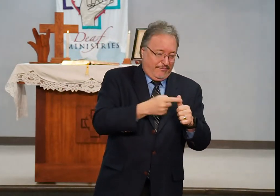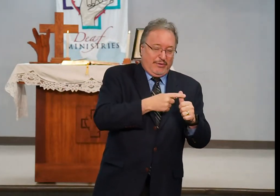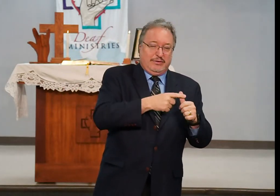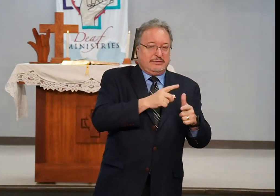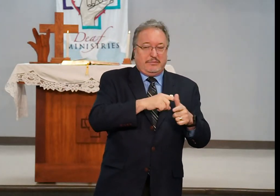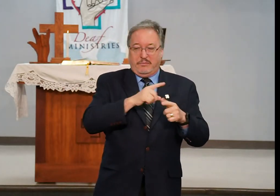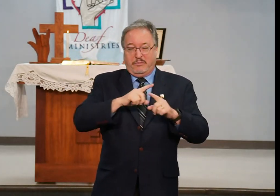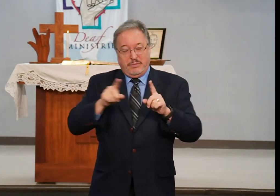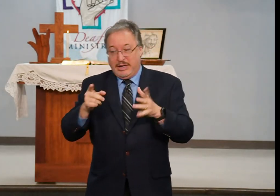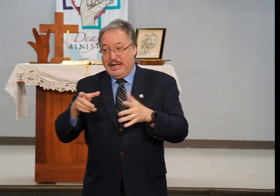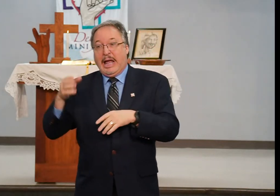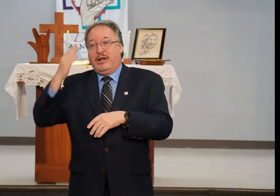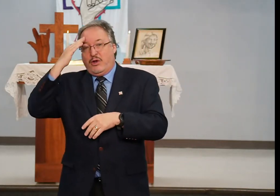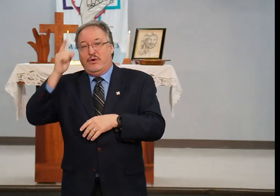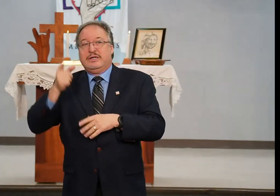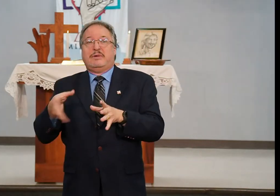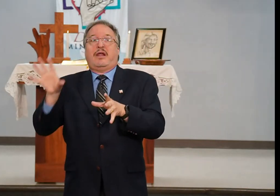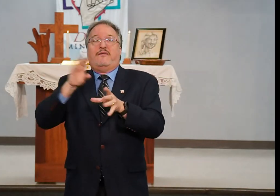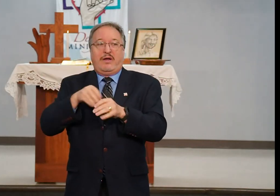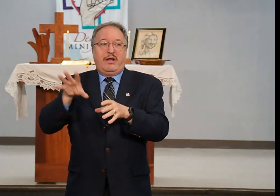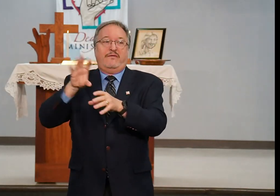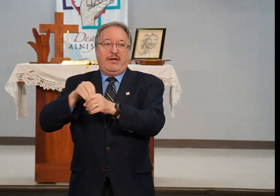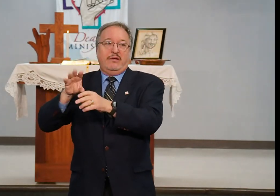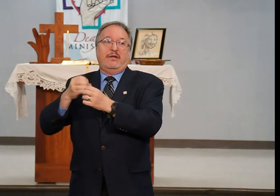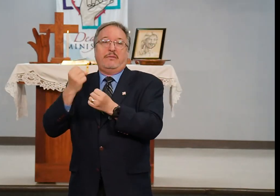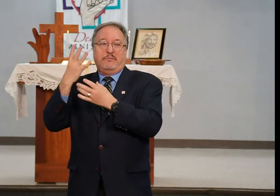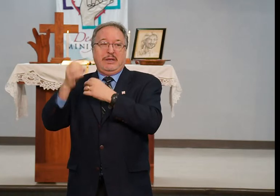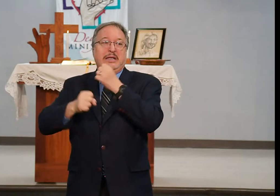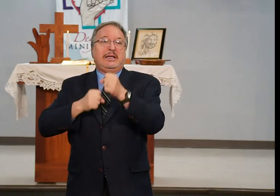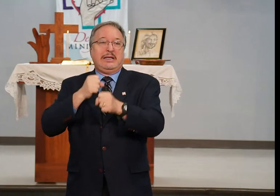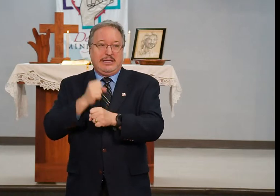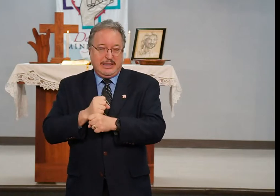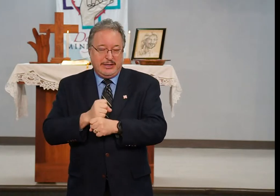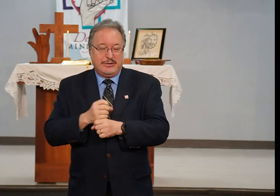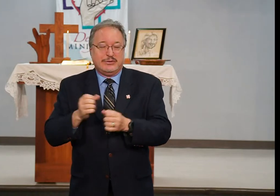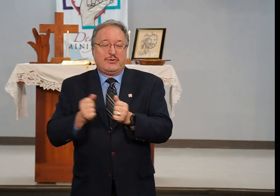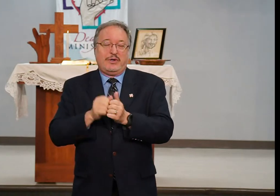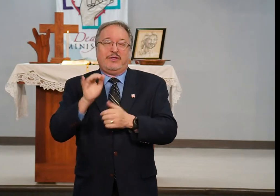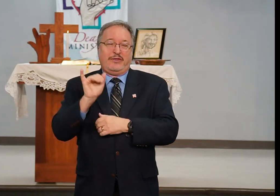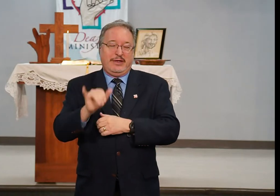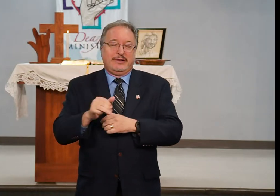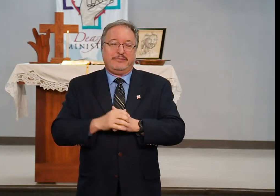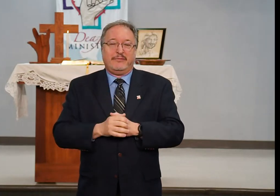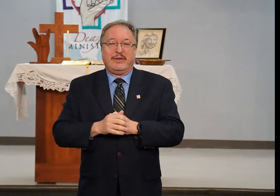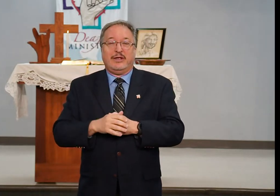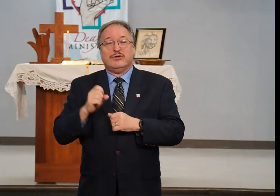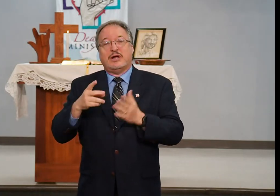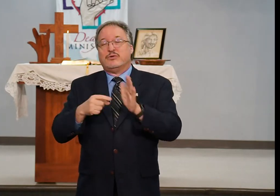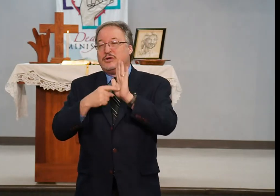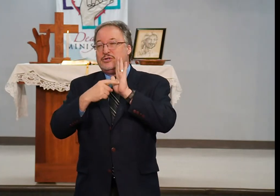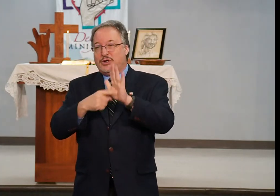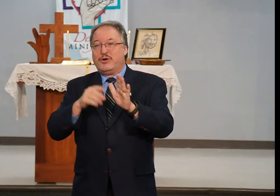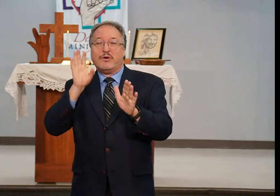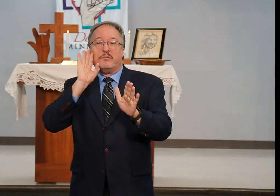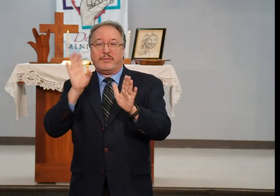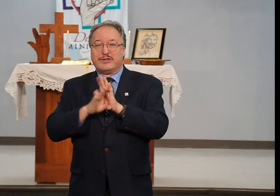in ASL. So I don't know that he was involved at the very beginning of that, but he has been involved in